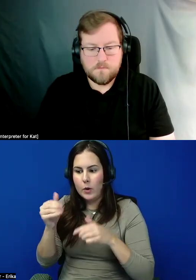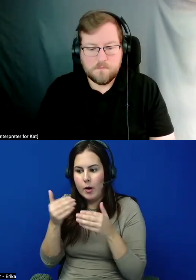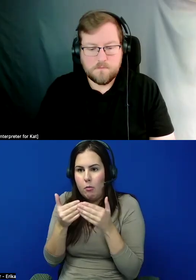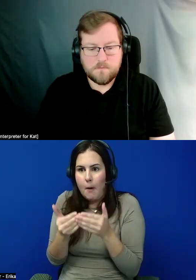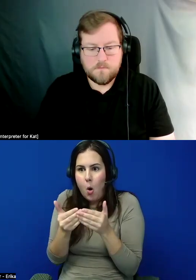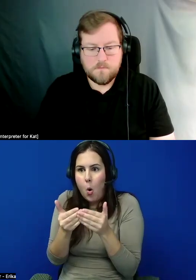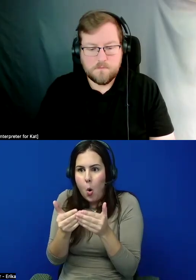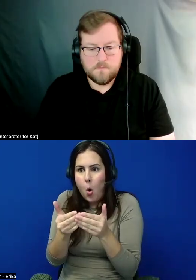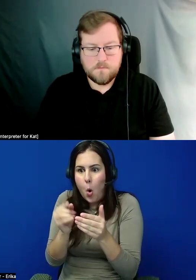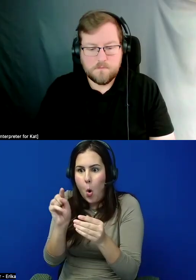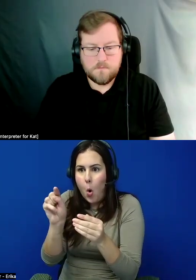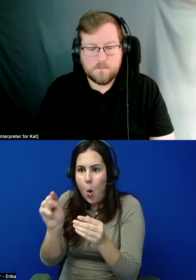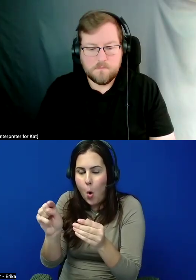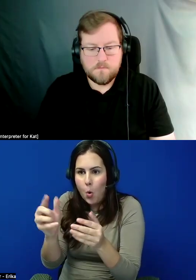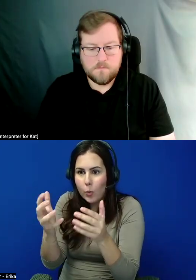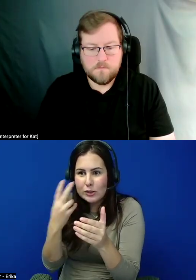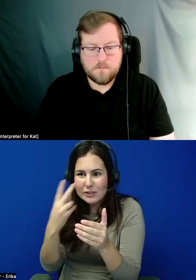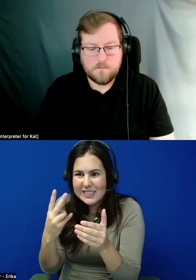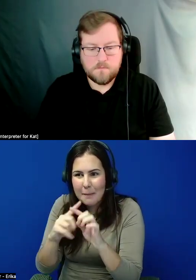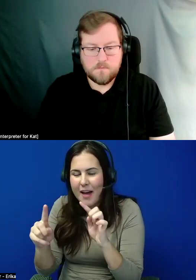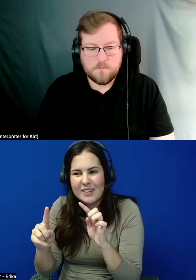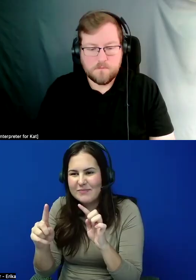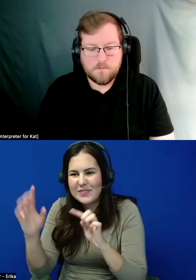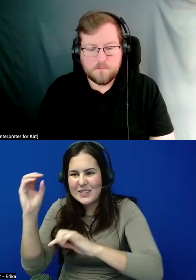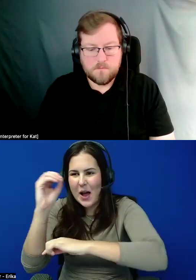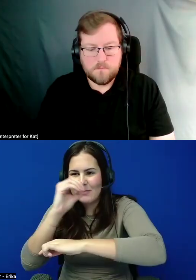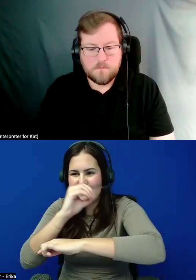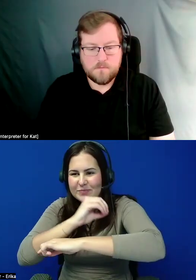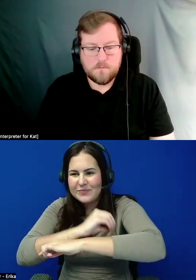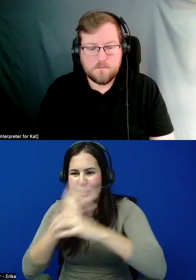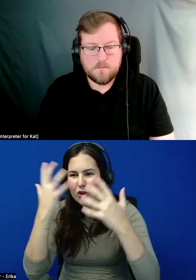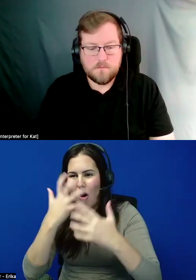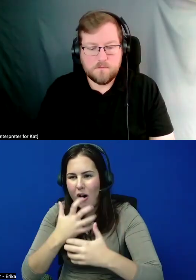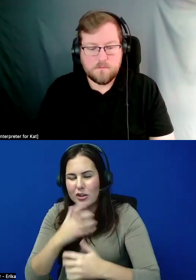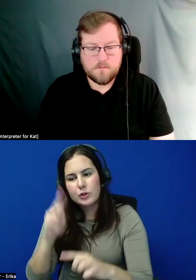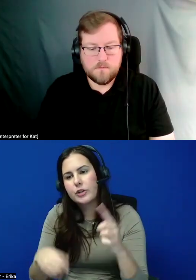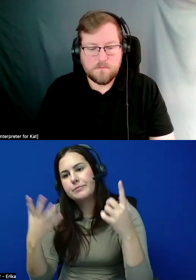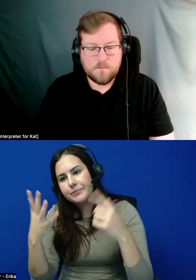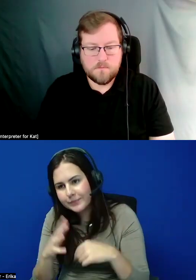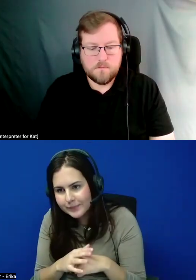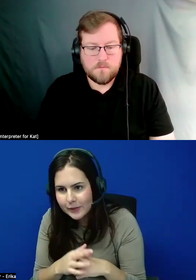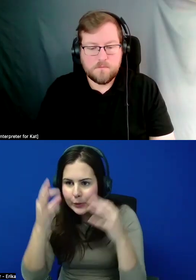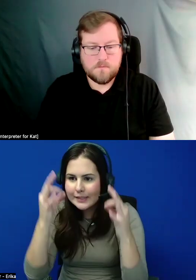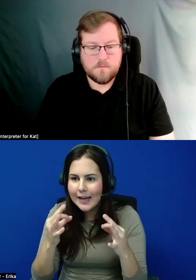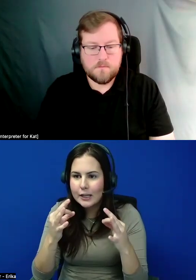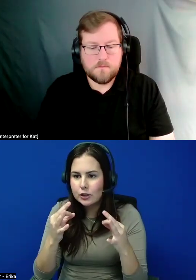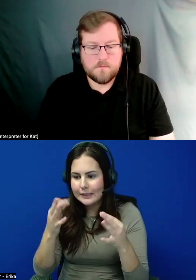We were like, all right, this math isn't mathing. Like by the time we get there, it's going to be dark. So turn right and we'll film here.